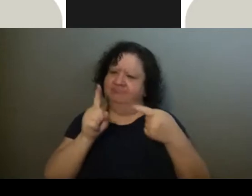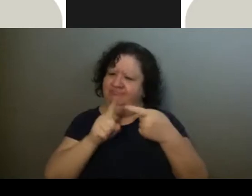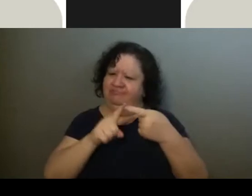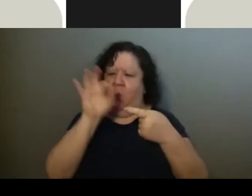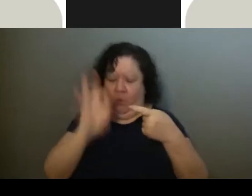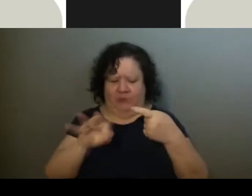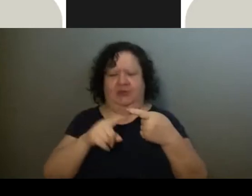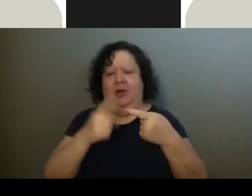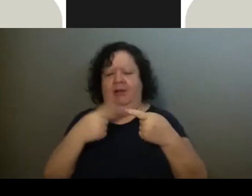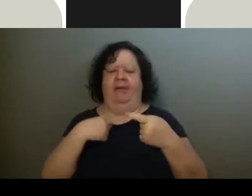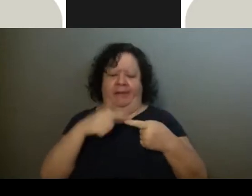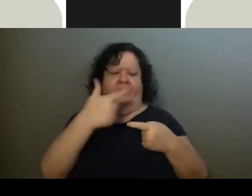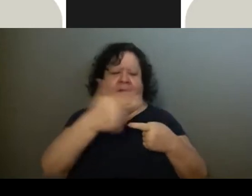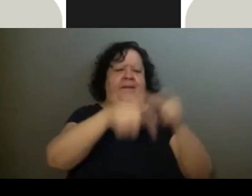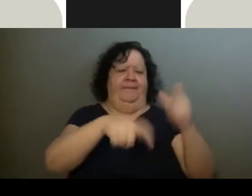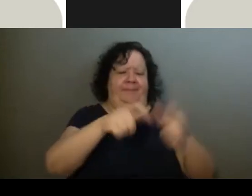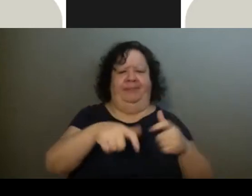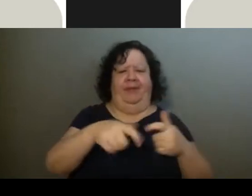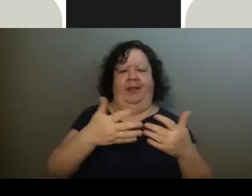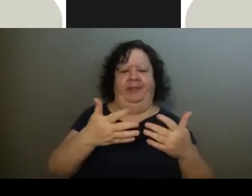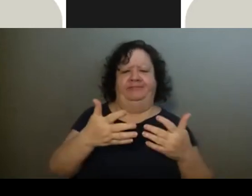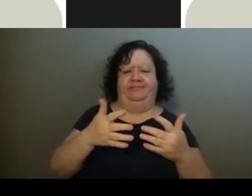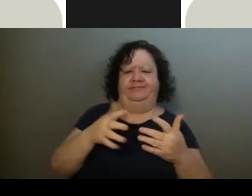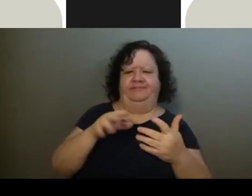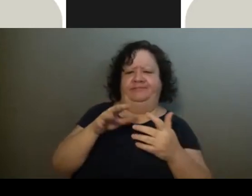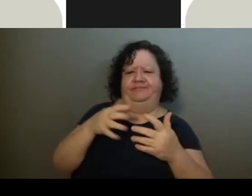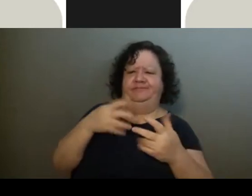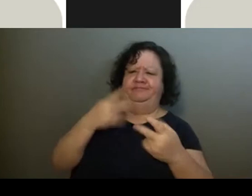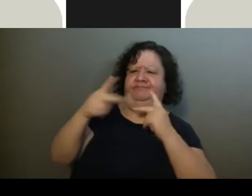asked? Seta, over to you.